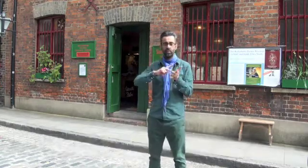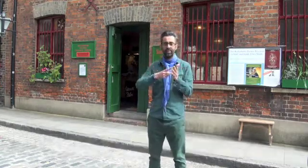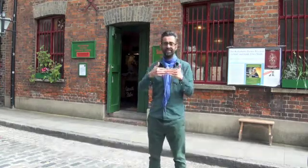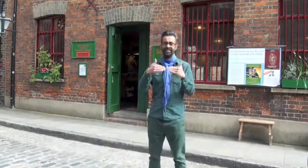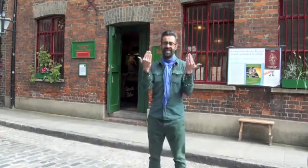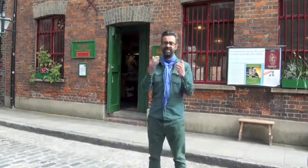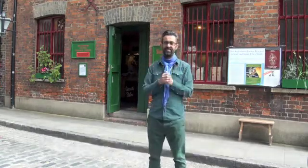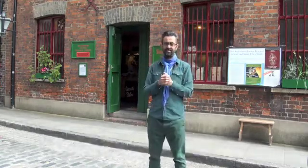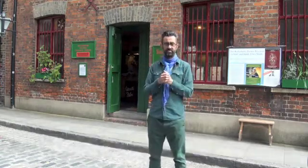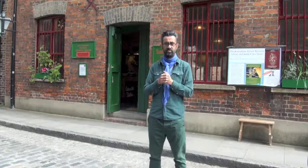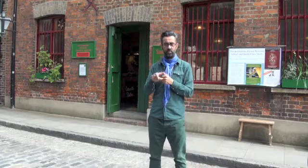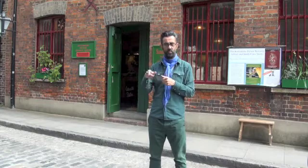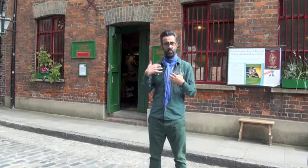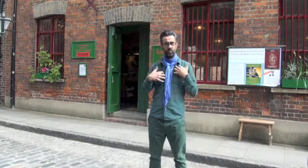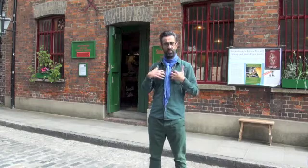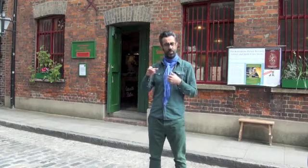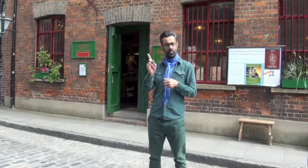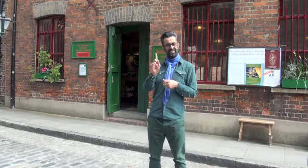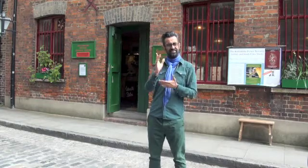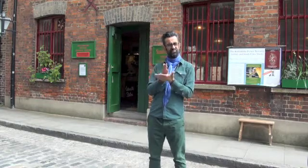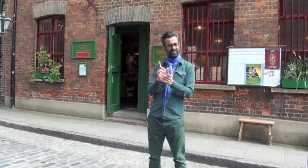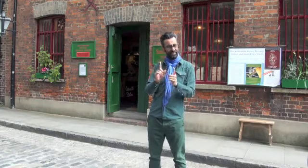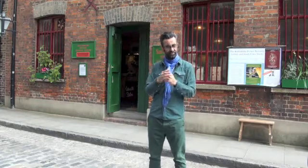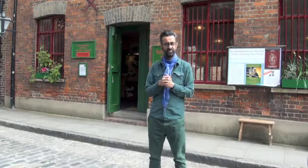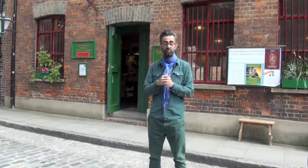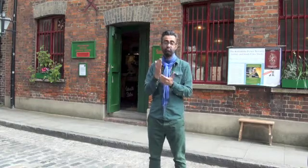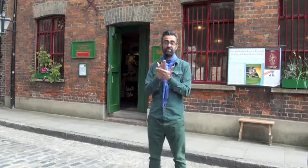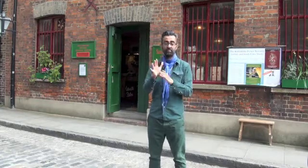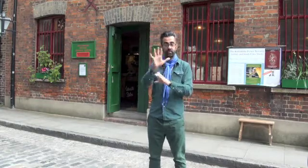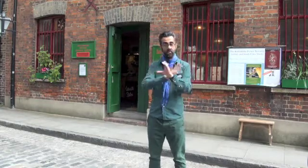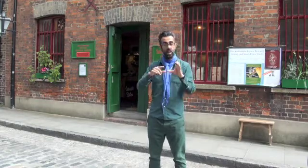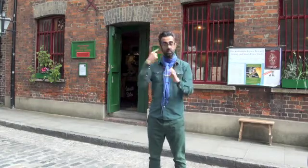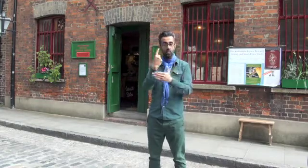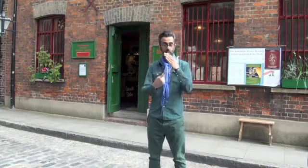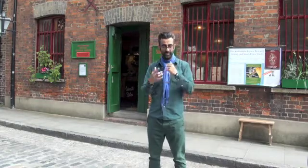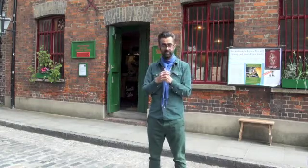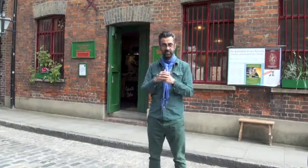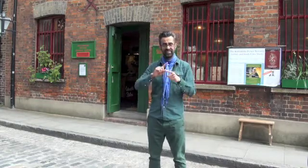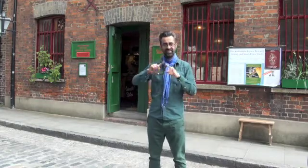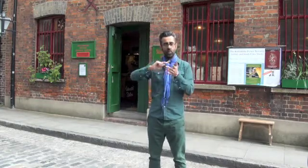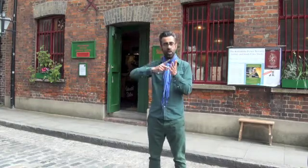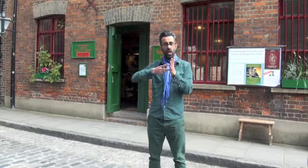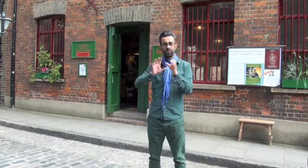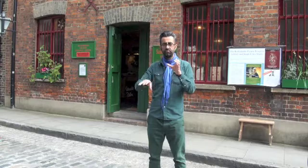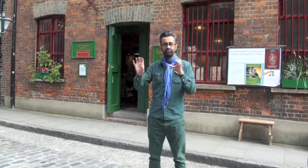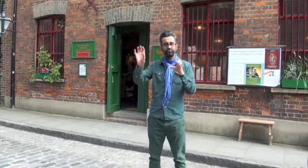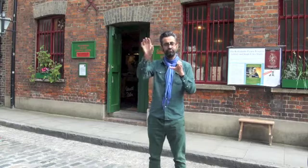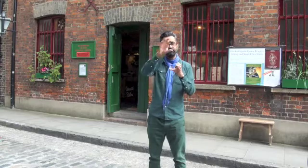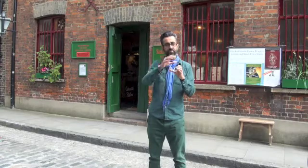Deaf Organisation Day. It's really interesting, but I'm here to find out what it's all about. Really, it's an